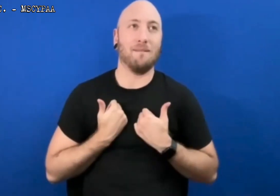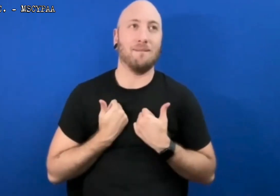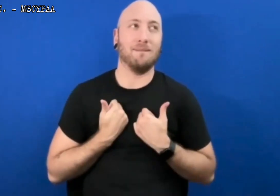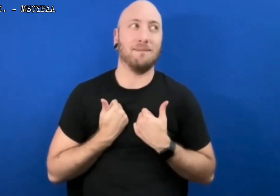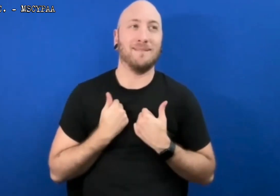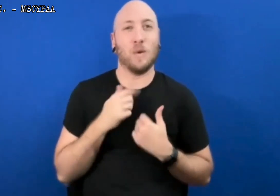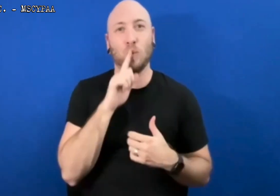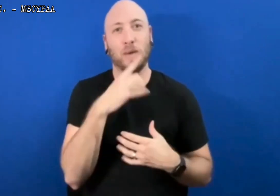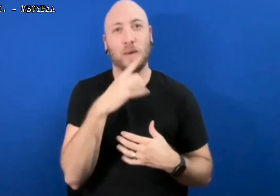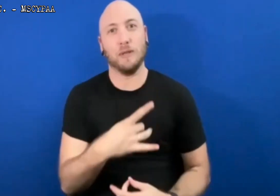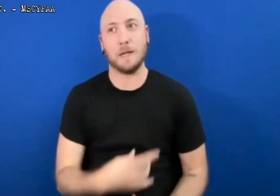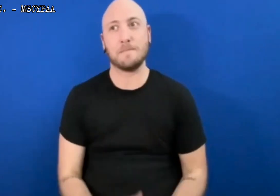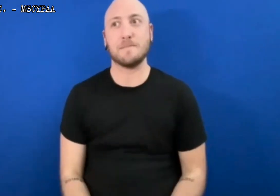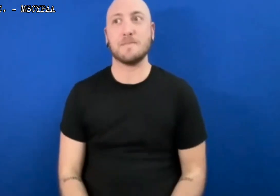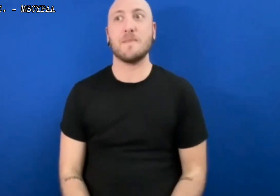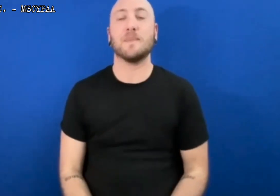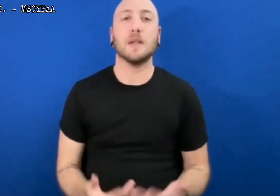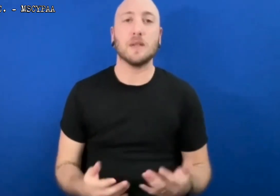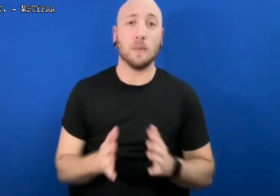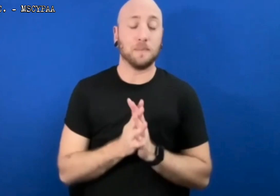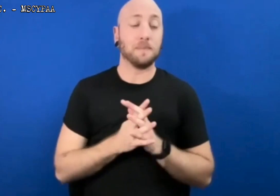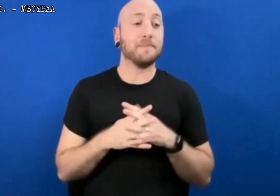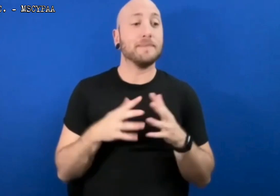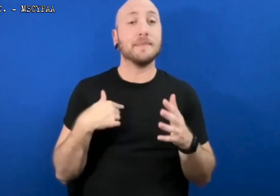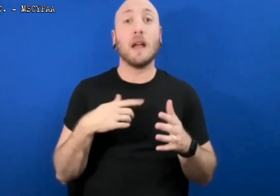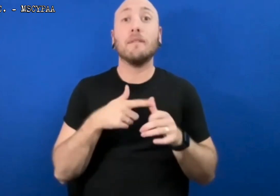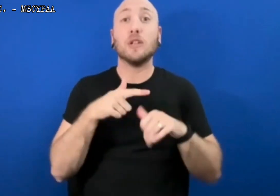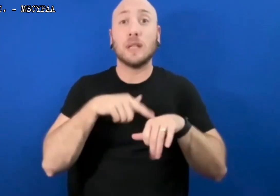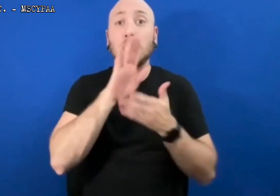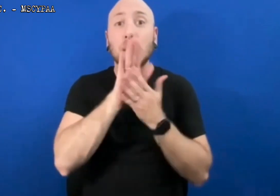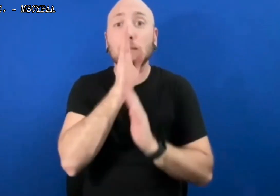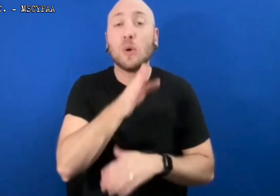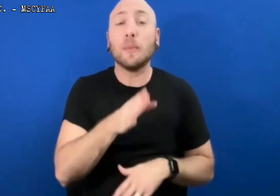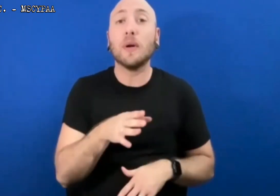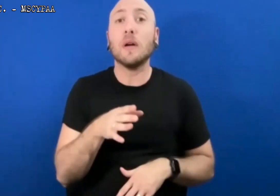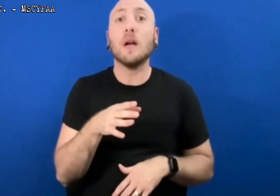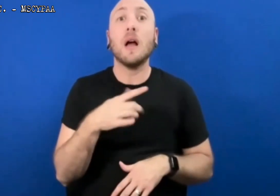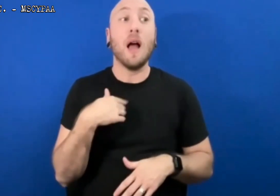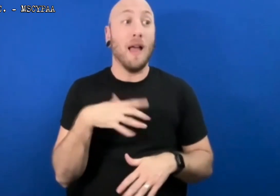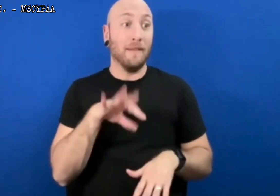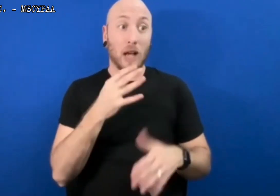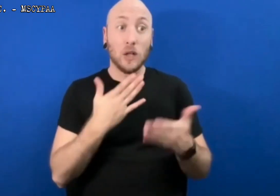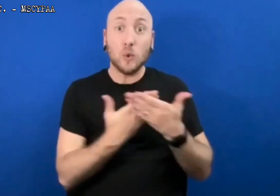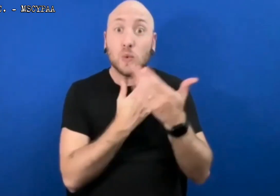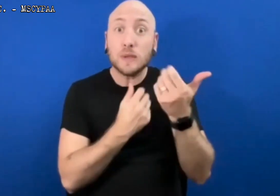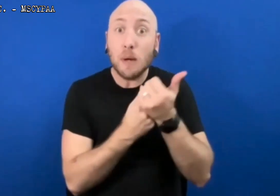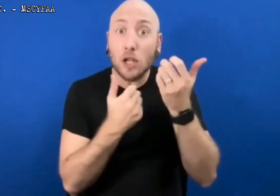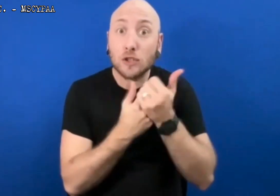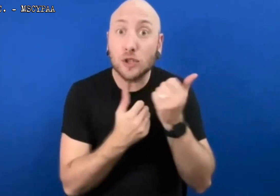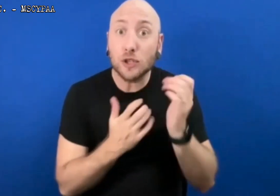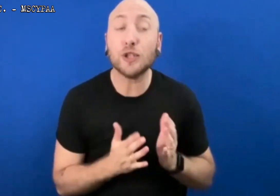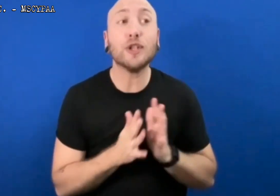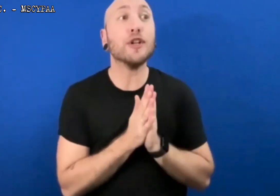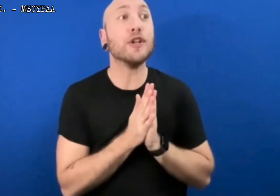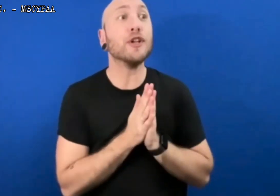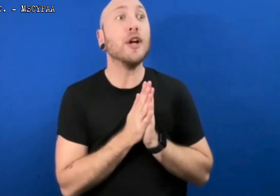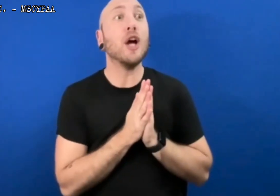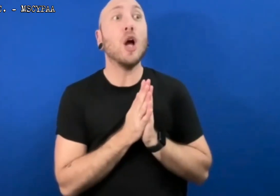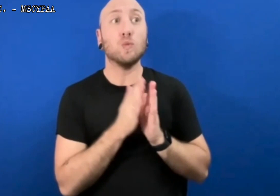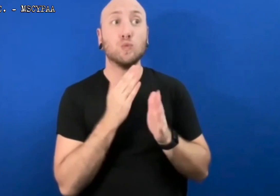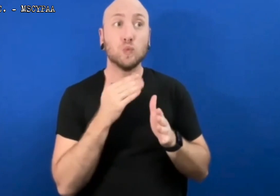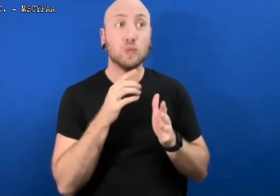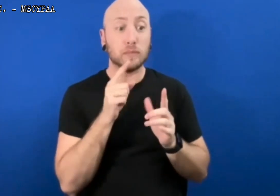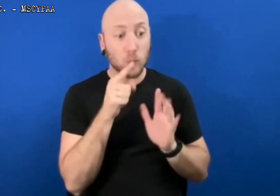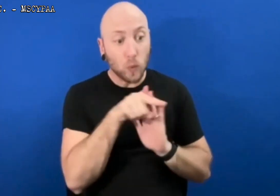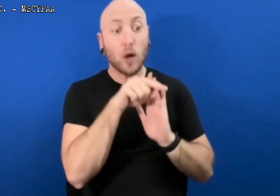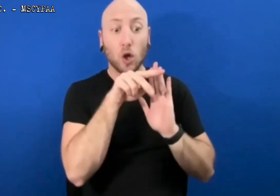thing. I would get a sponsor, get on my 4-step, do the reading, and then I would start writing, and then I would promptly switch sponsors. So I did that like 4 or